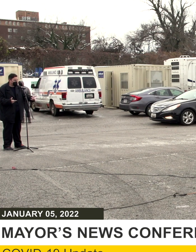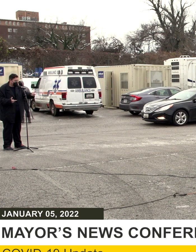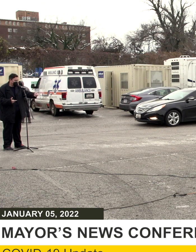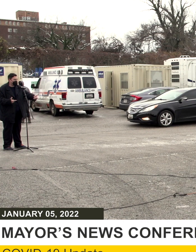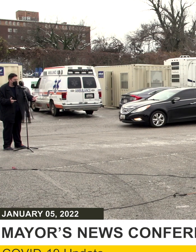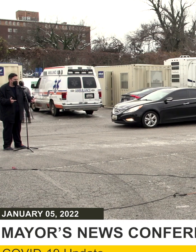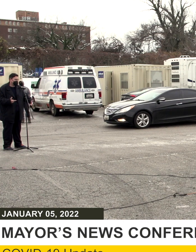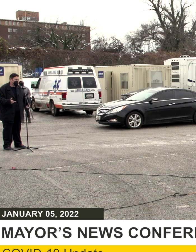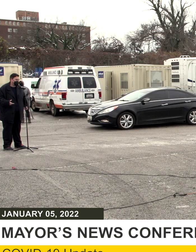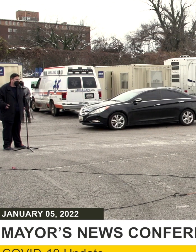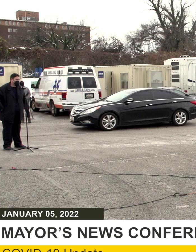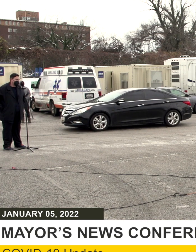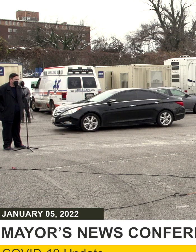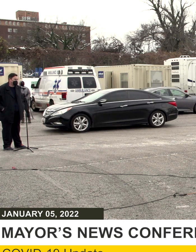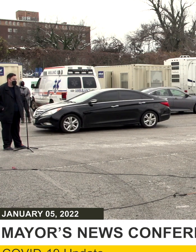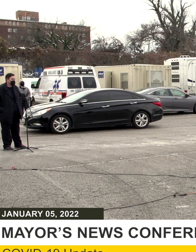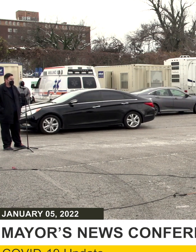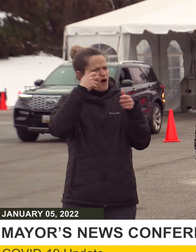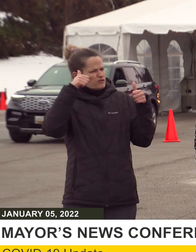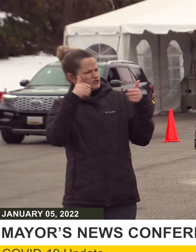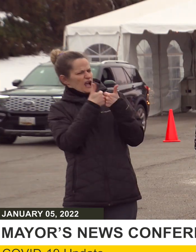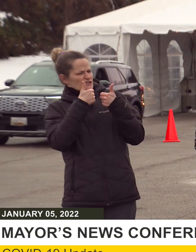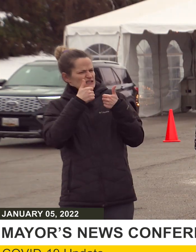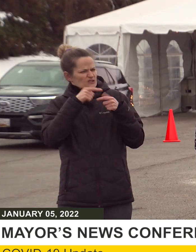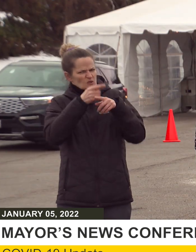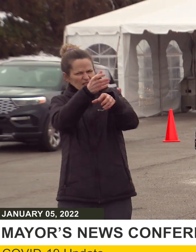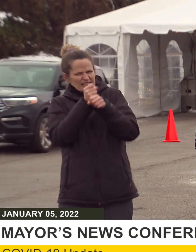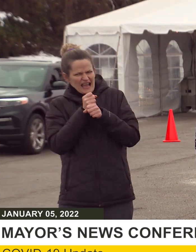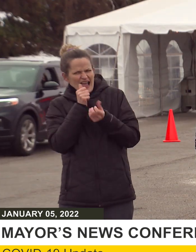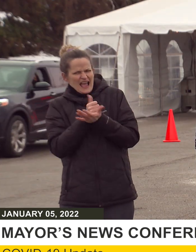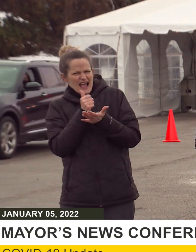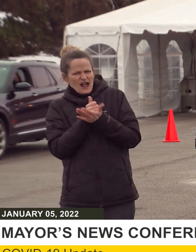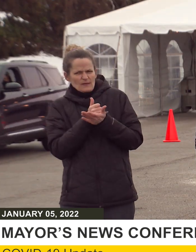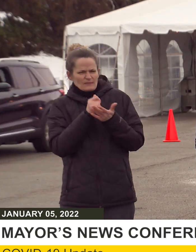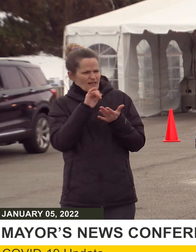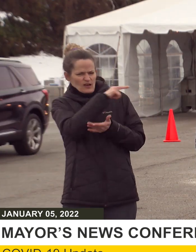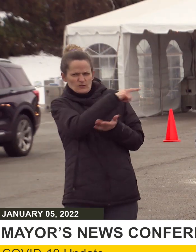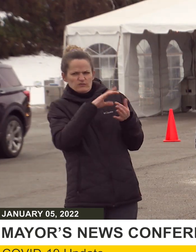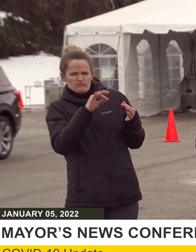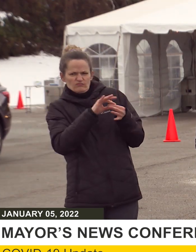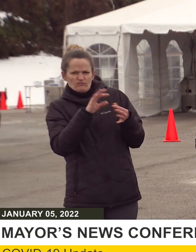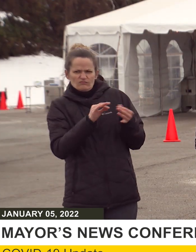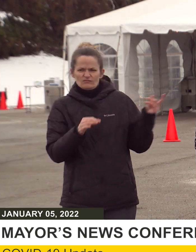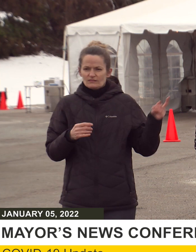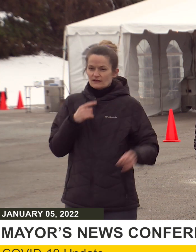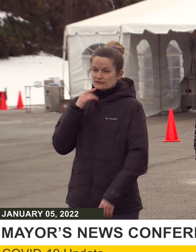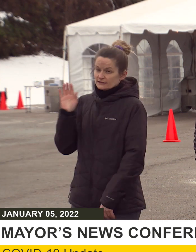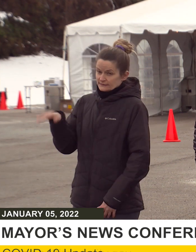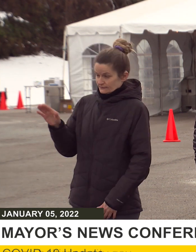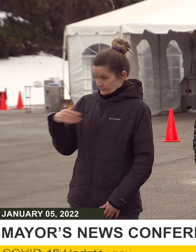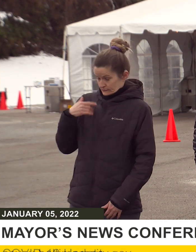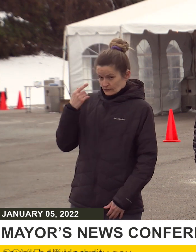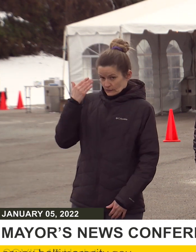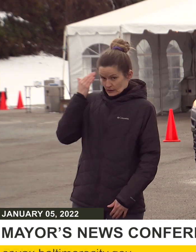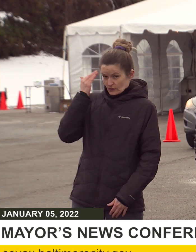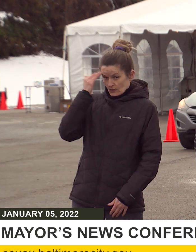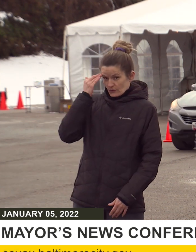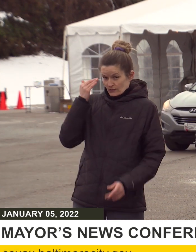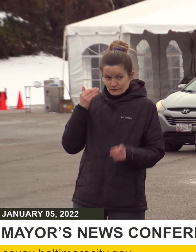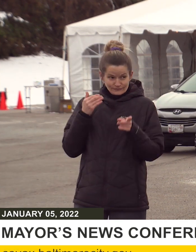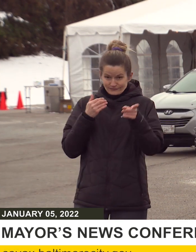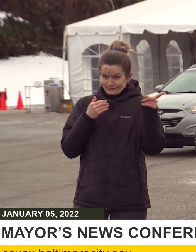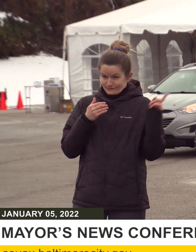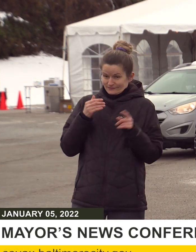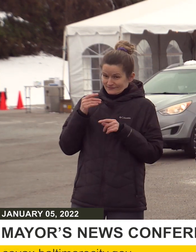procure the rapid test that you just talked about? Well, I think we know the demand for testing increased very rapidly, right?